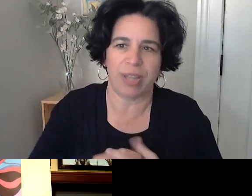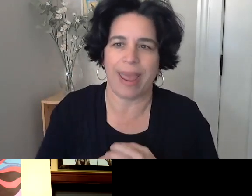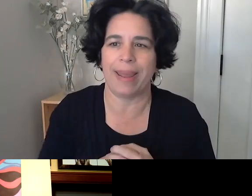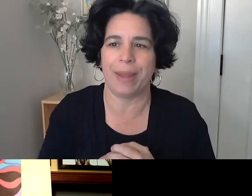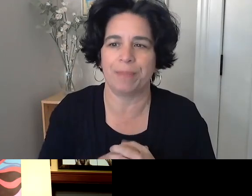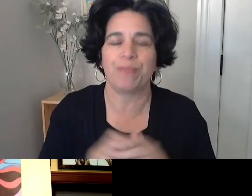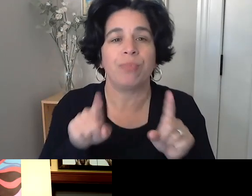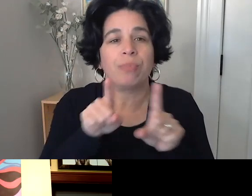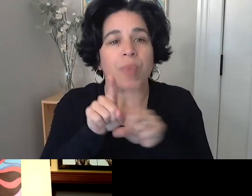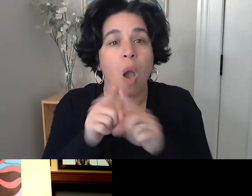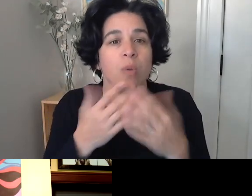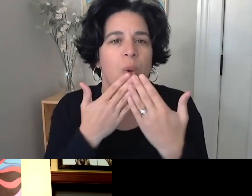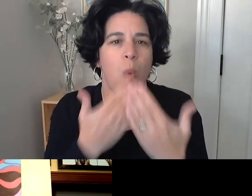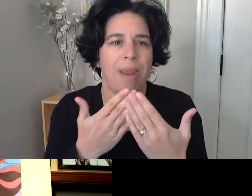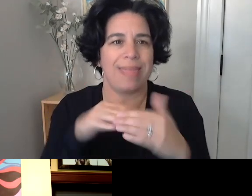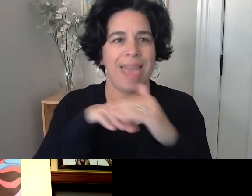and possible.